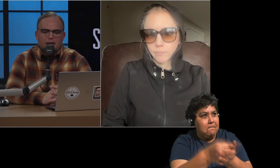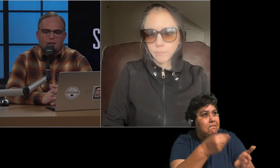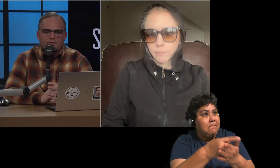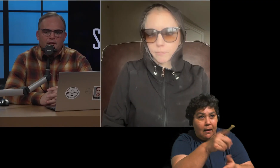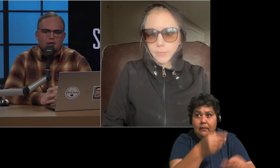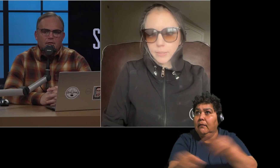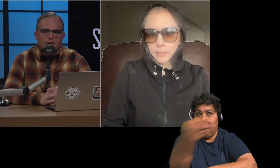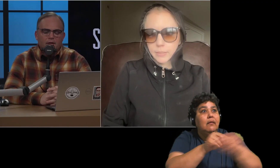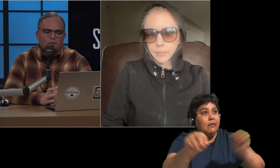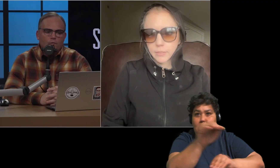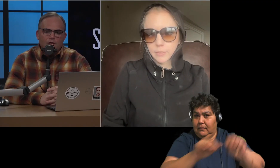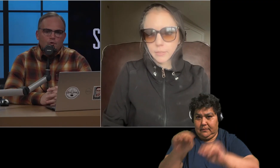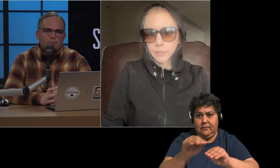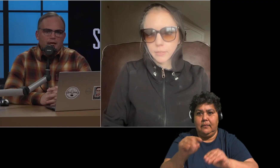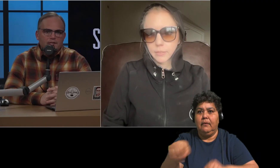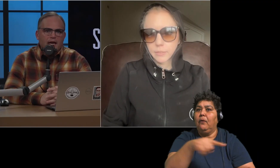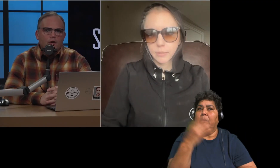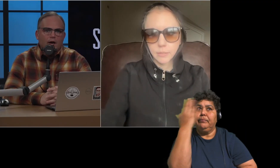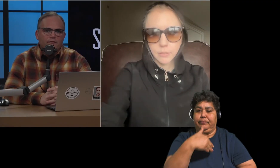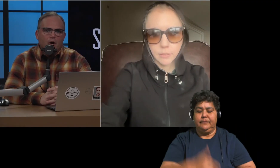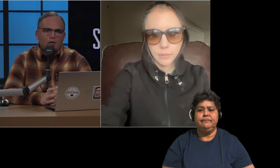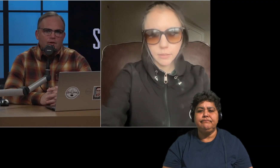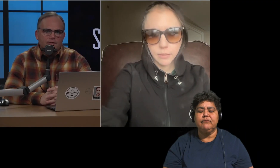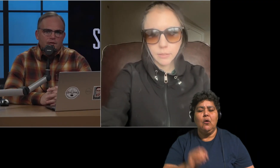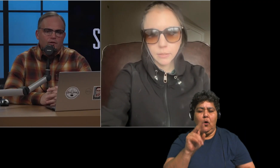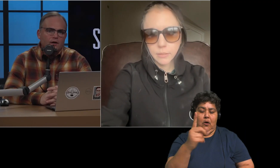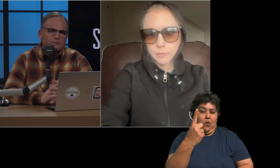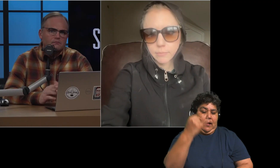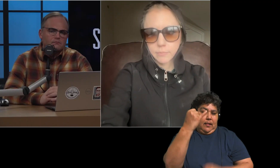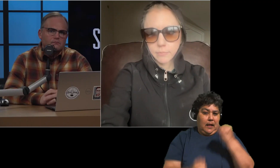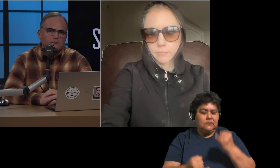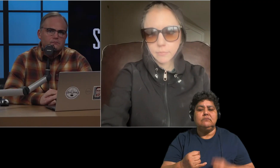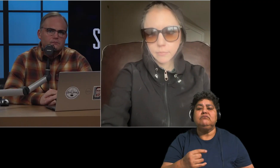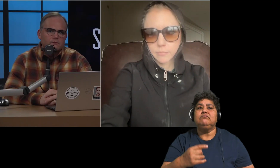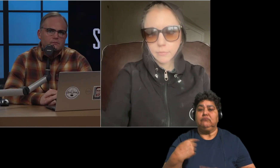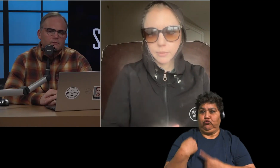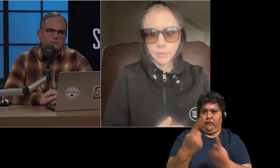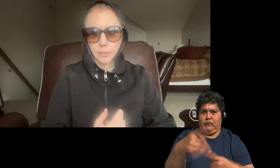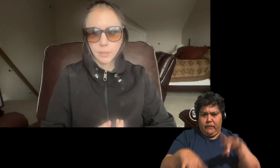1 minute left here. What's your biggest takeaway from all of this thus far?